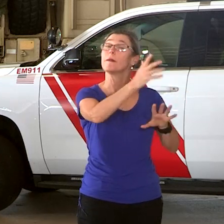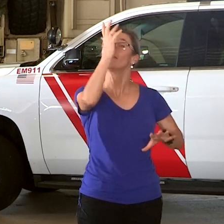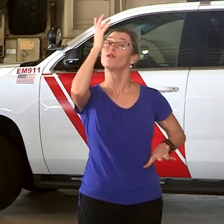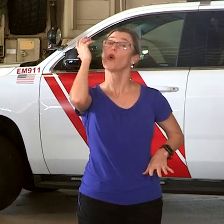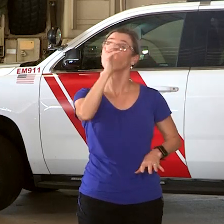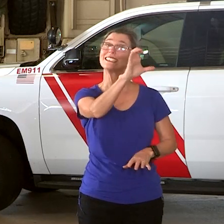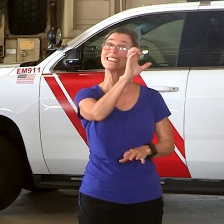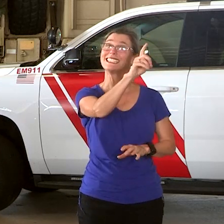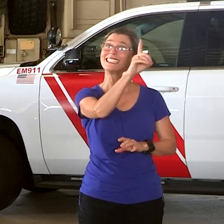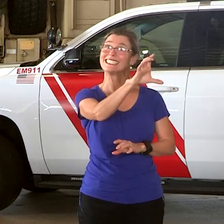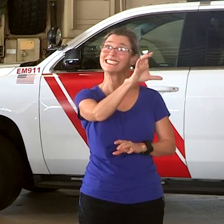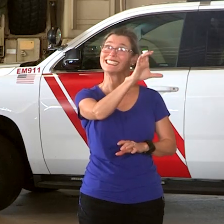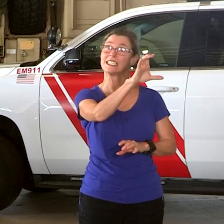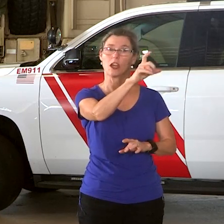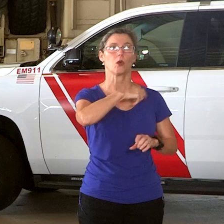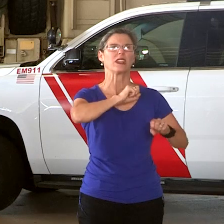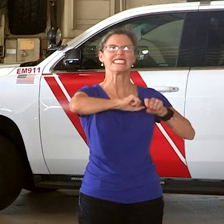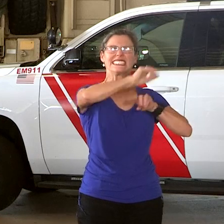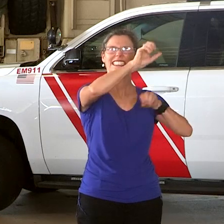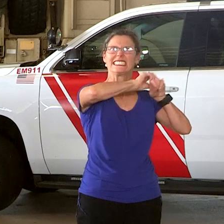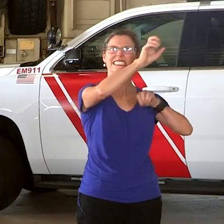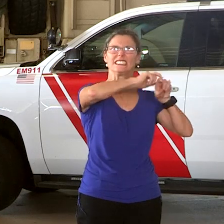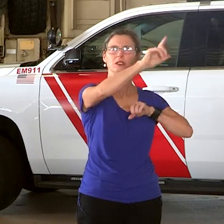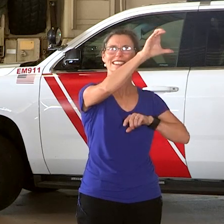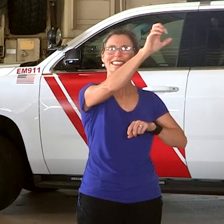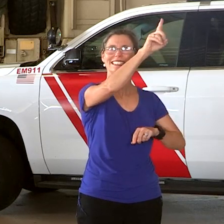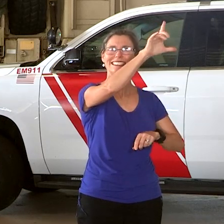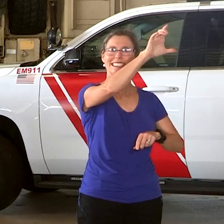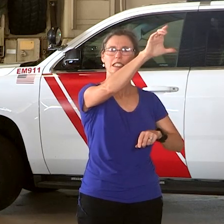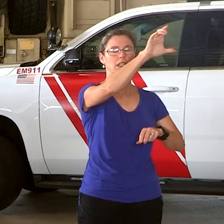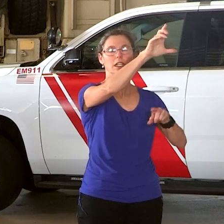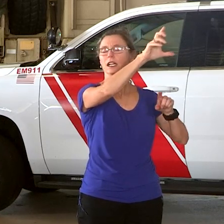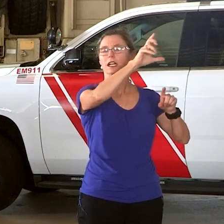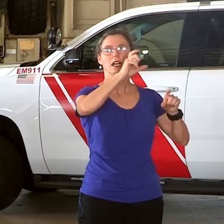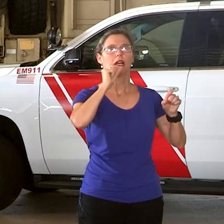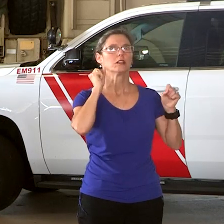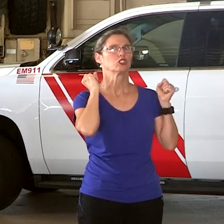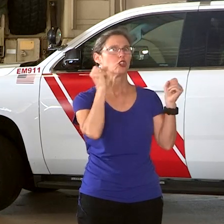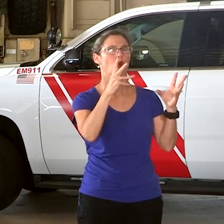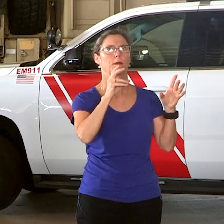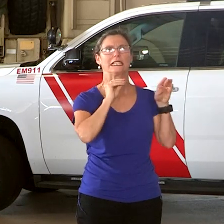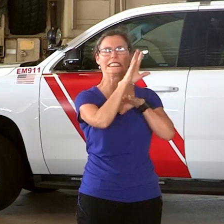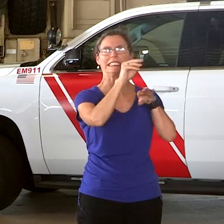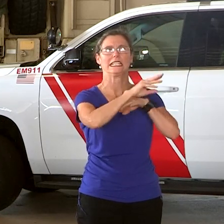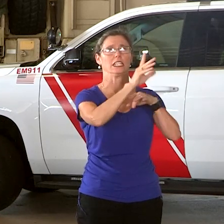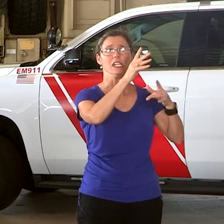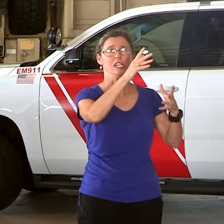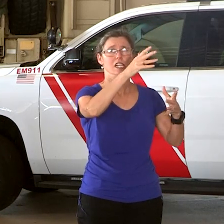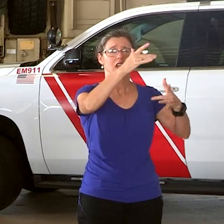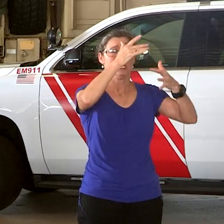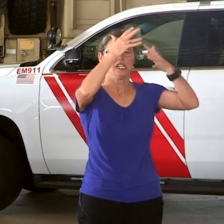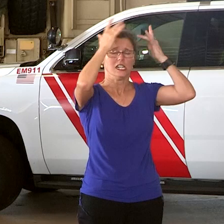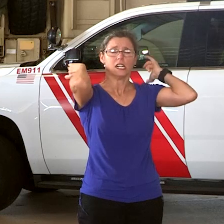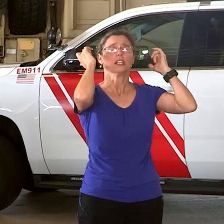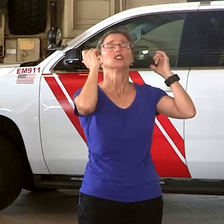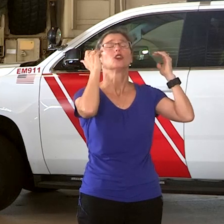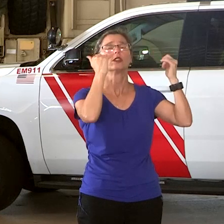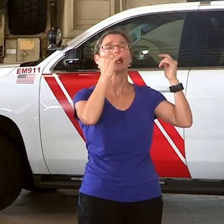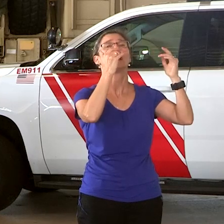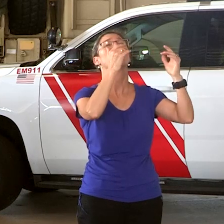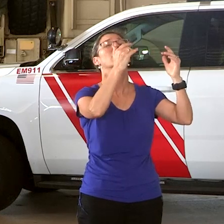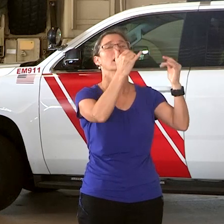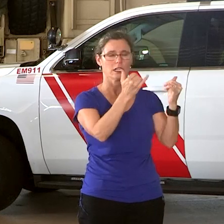site that was accepting testing. They quickly became overrun with samples. As